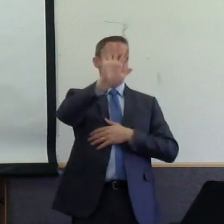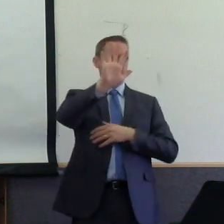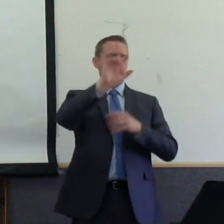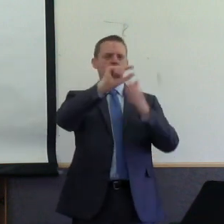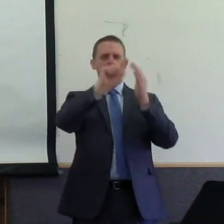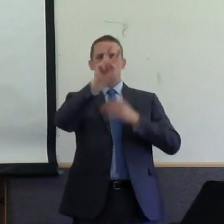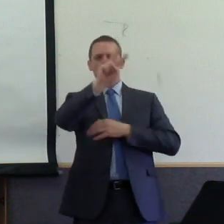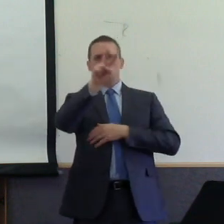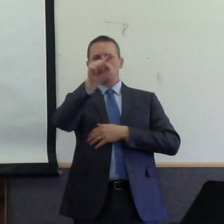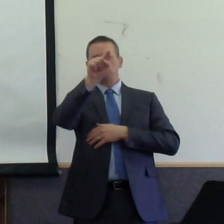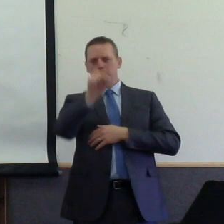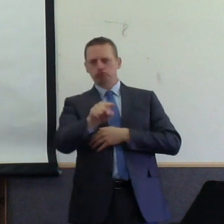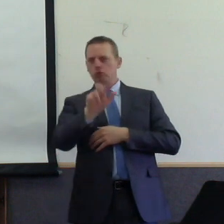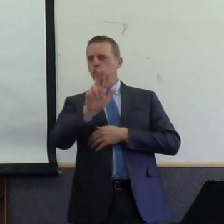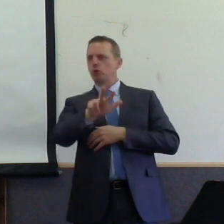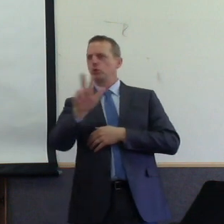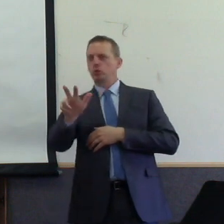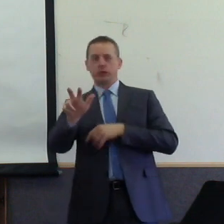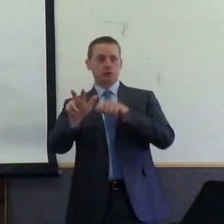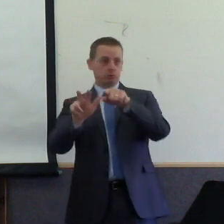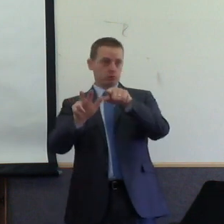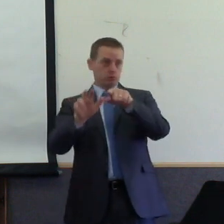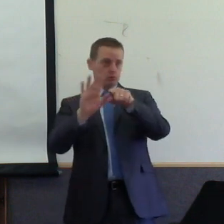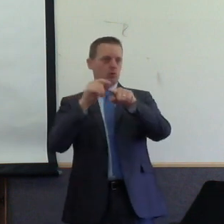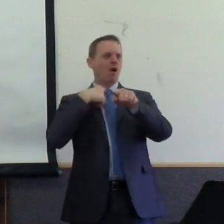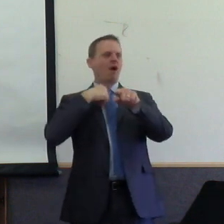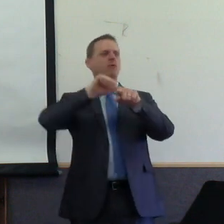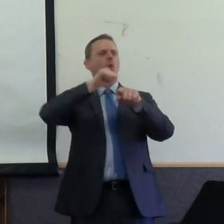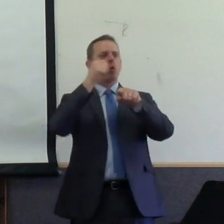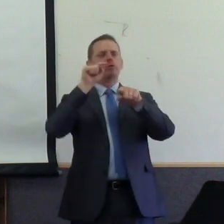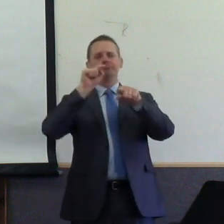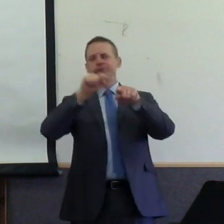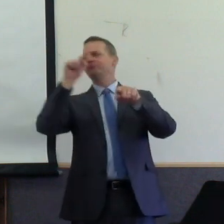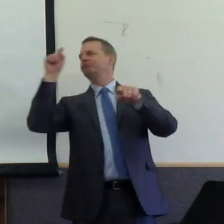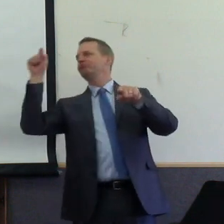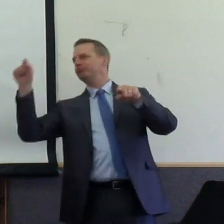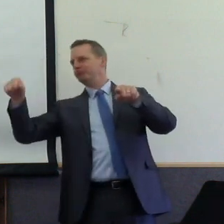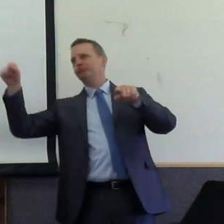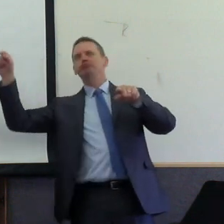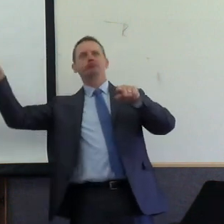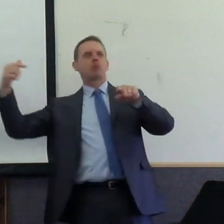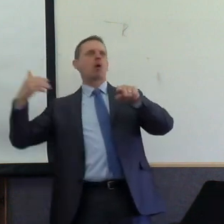And in Ephesians chapter 5, 22 and 24, it